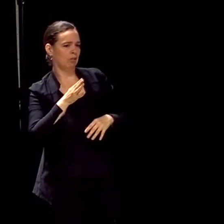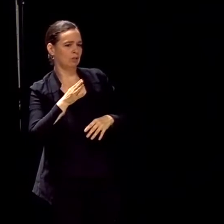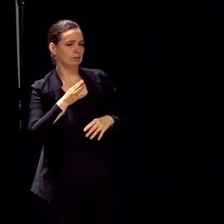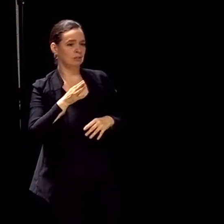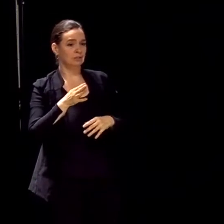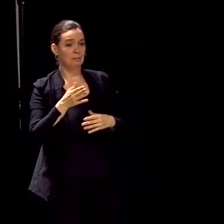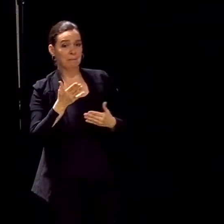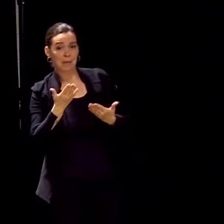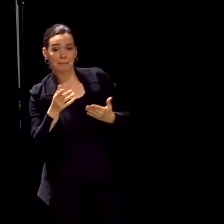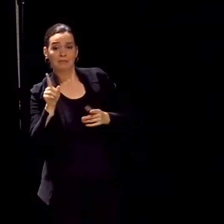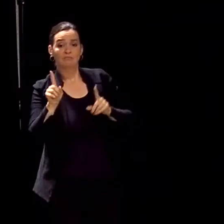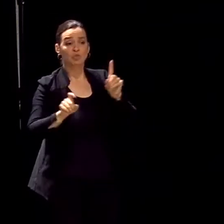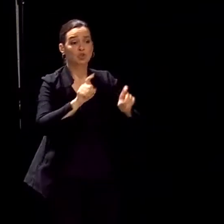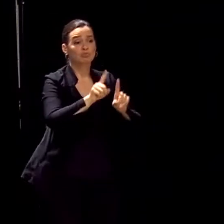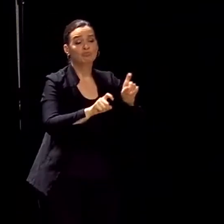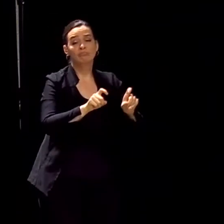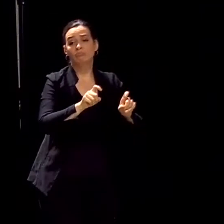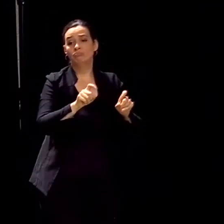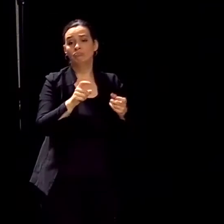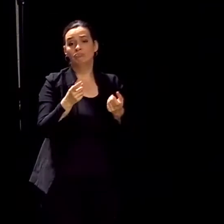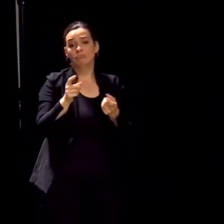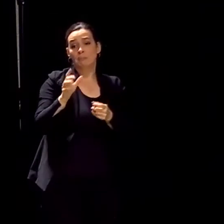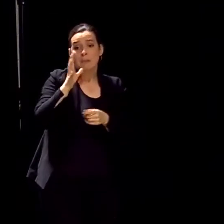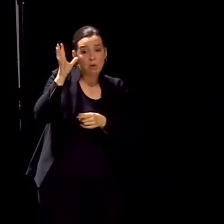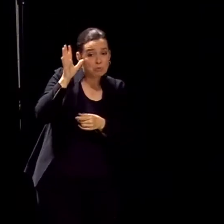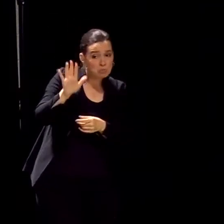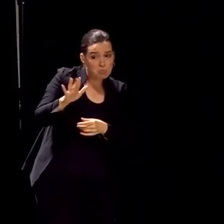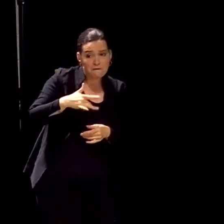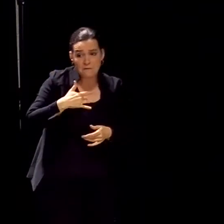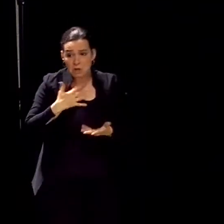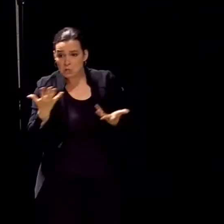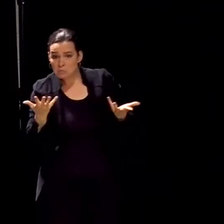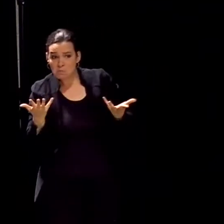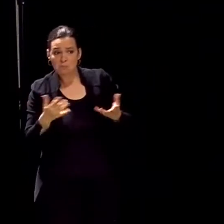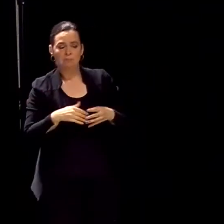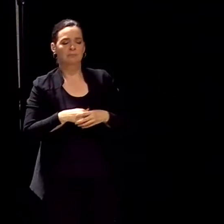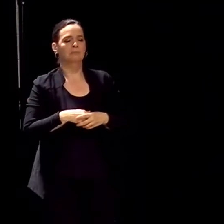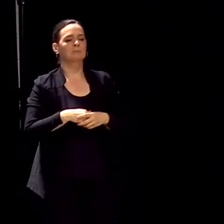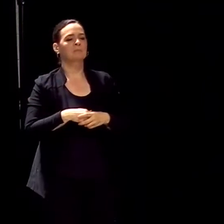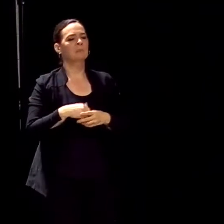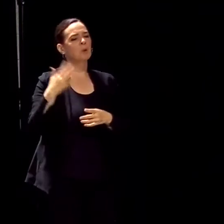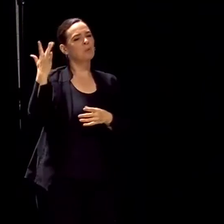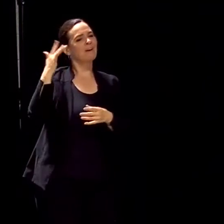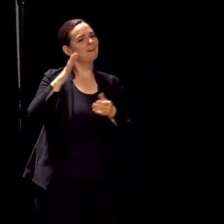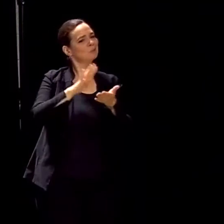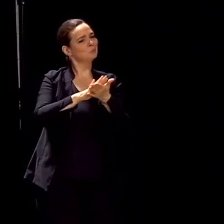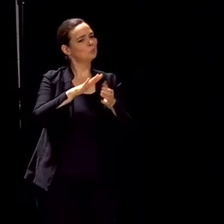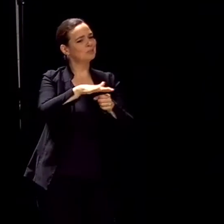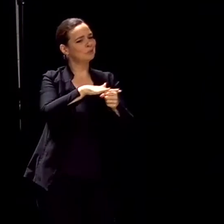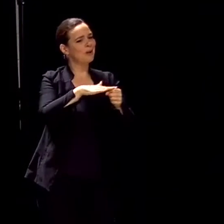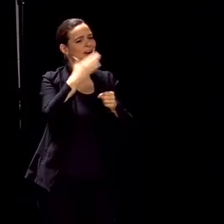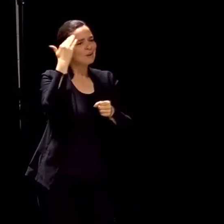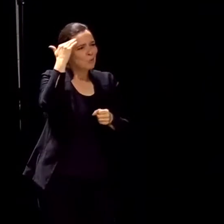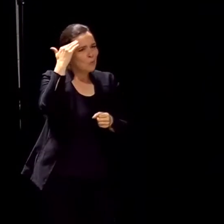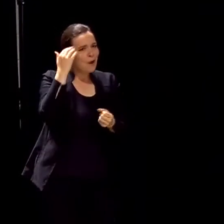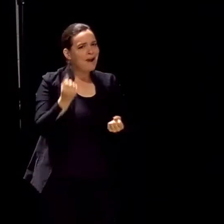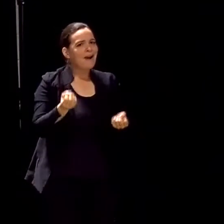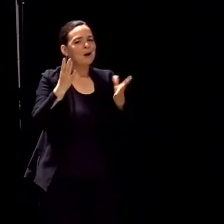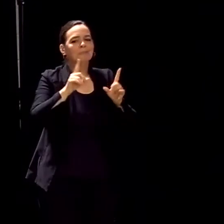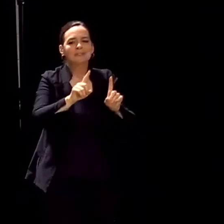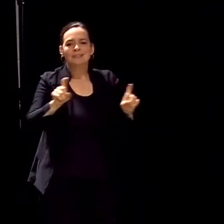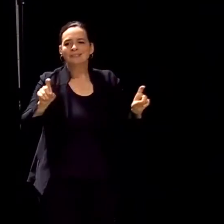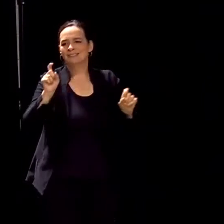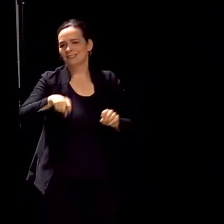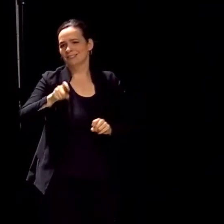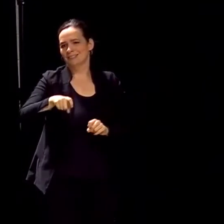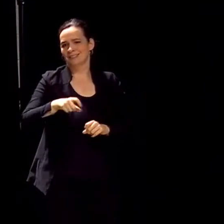participate, so the districts know how many kids they have to see if it's feasible to meet that 20 number with staff and kids.